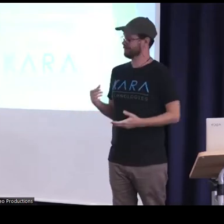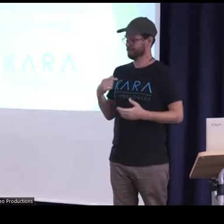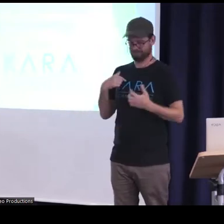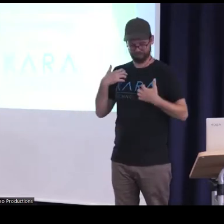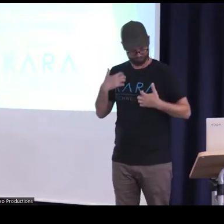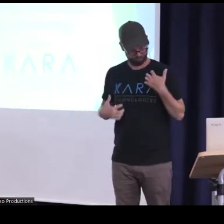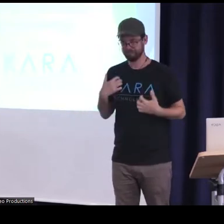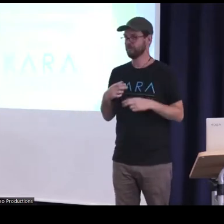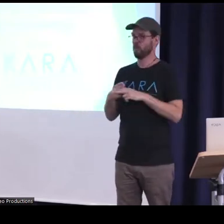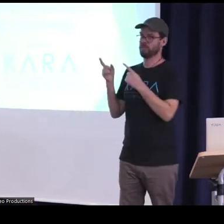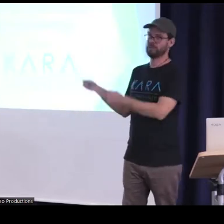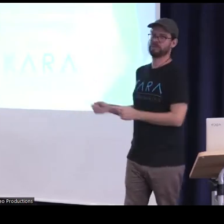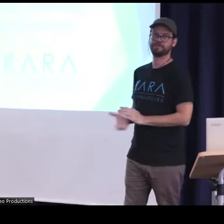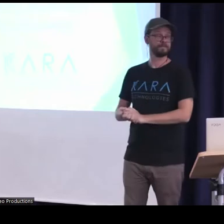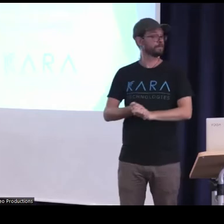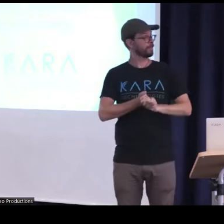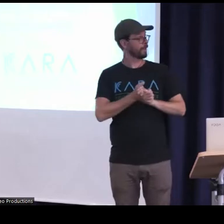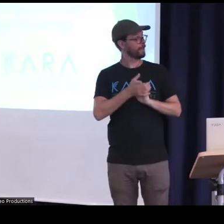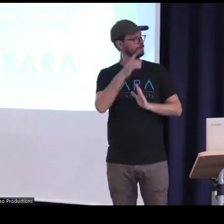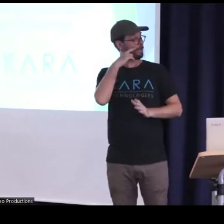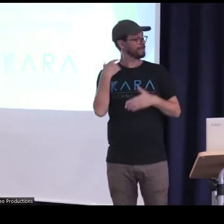Okay, I hope you enjoy the presentation.